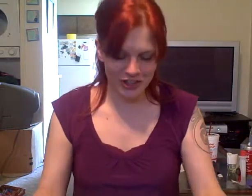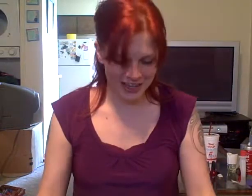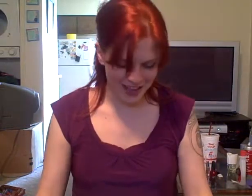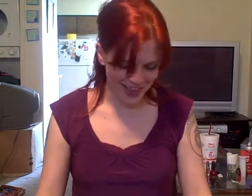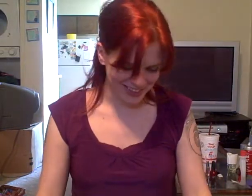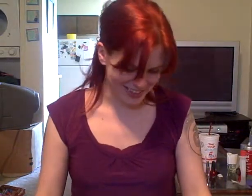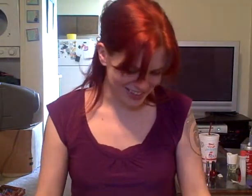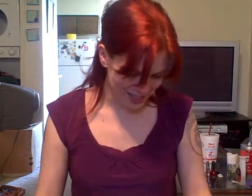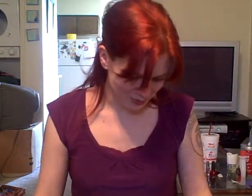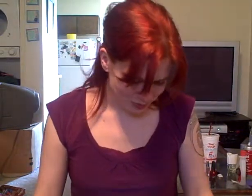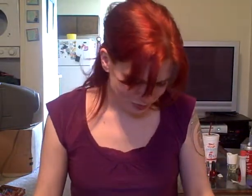it, add that intensity.